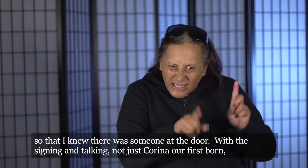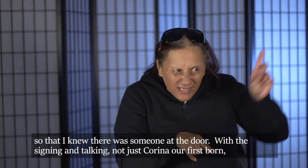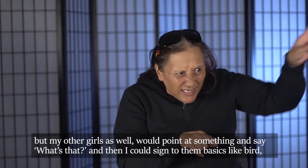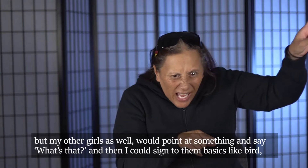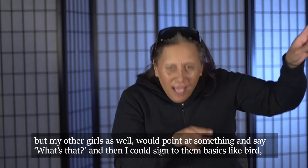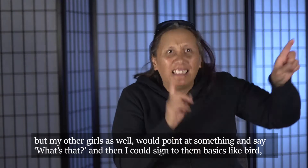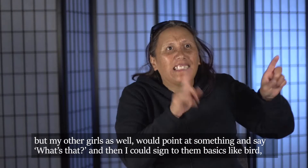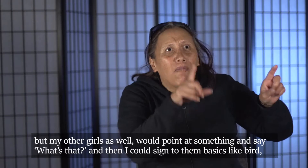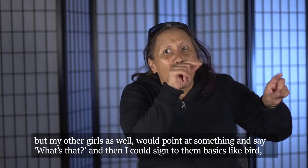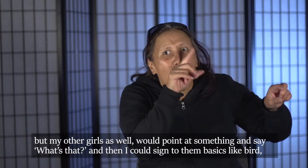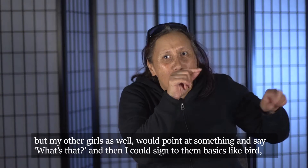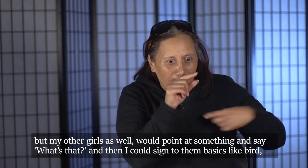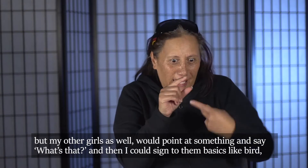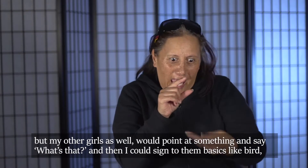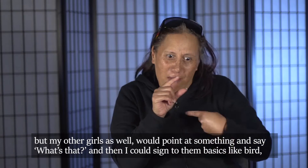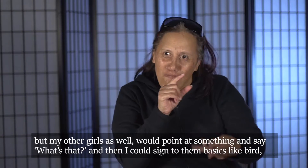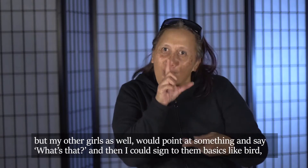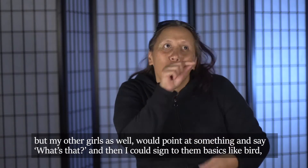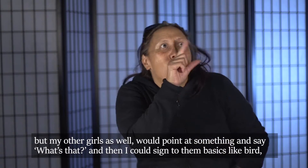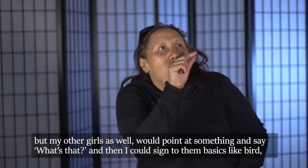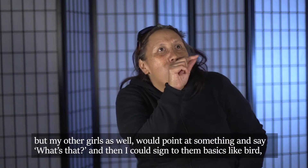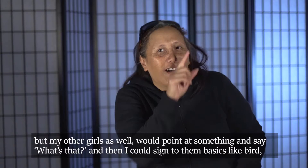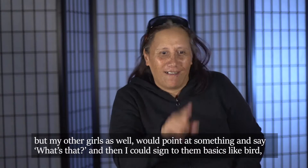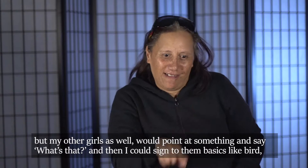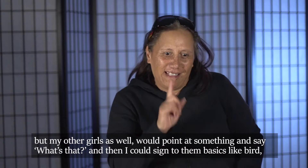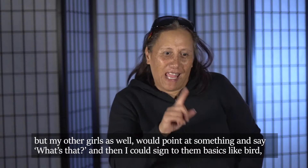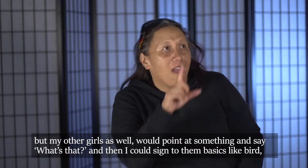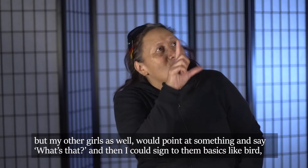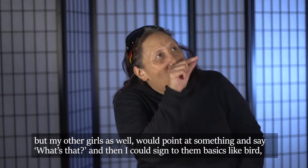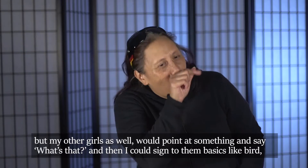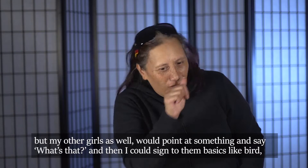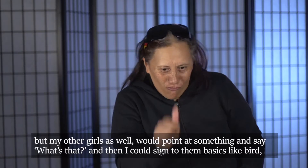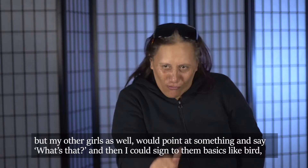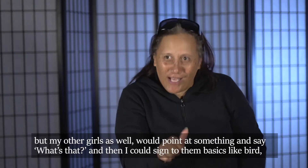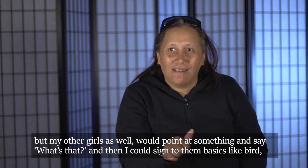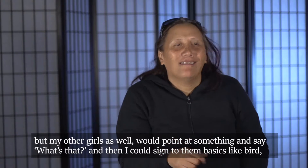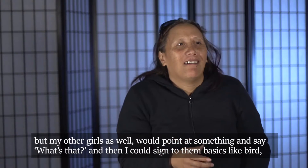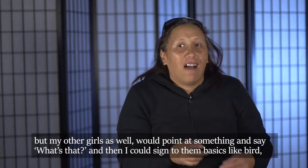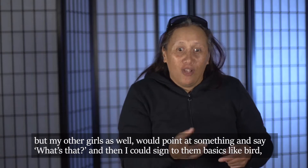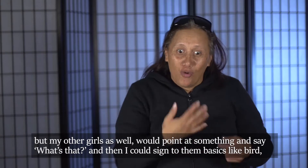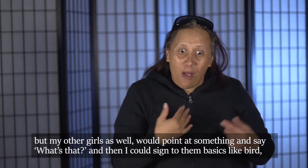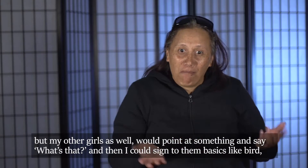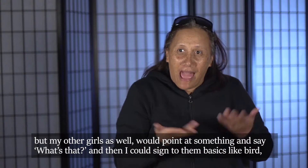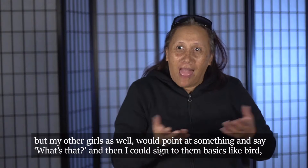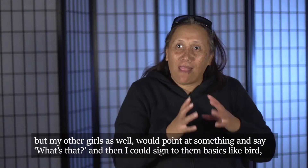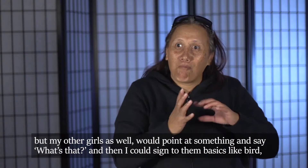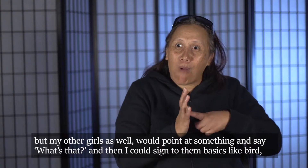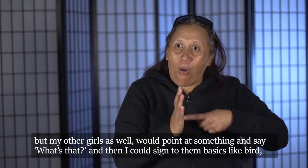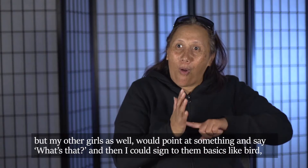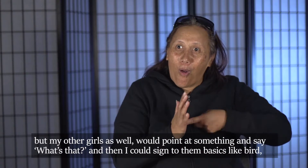firstborn, but my other girls as well, would point at something and say, "What's that?" And then I could sign to